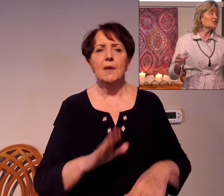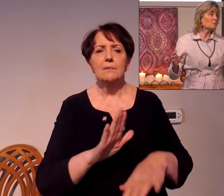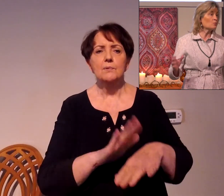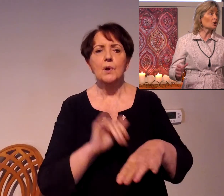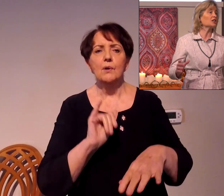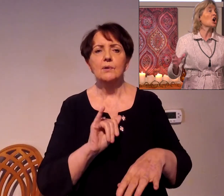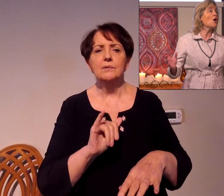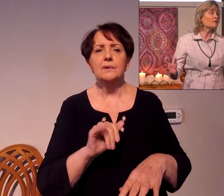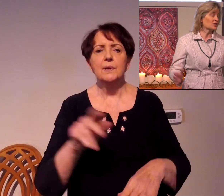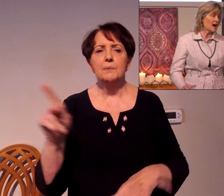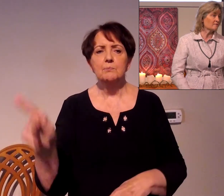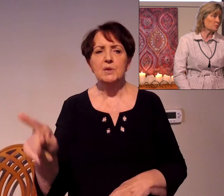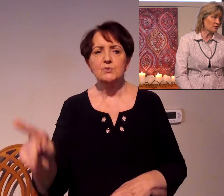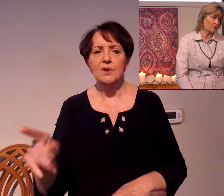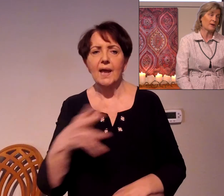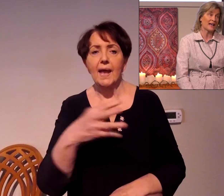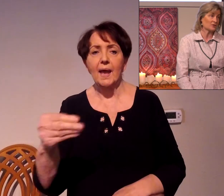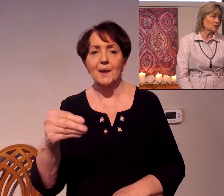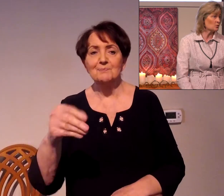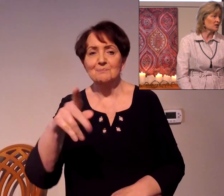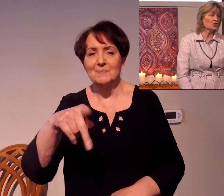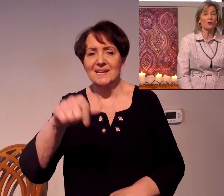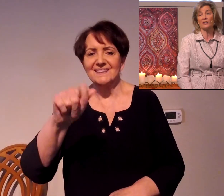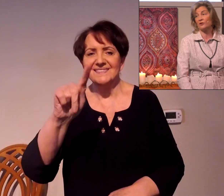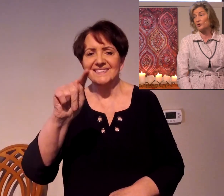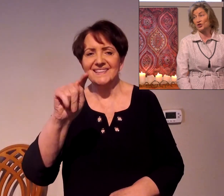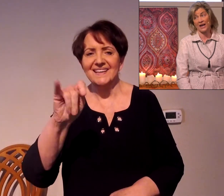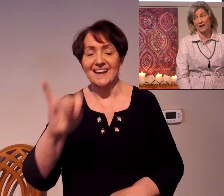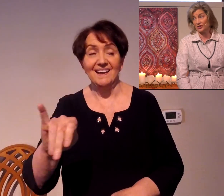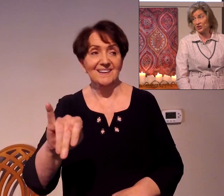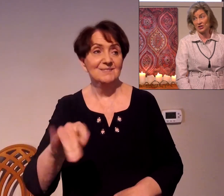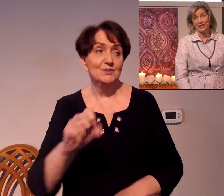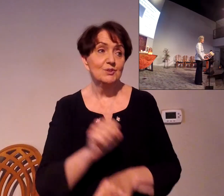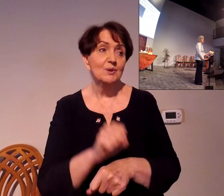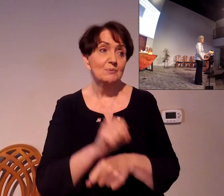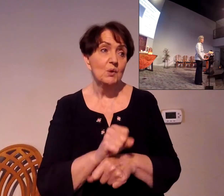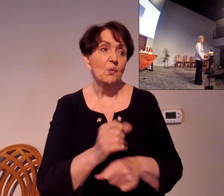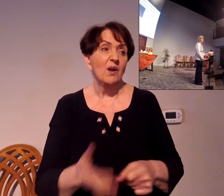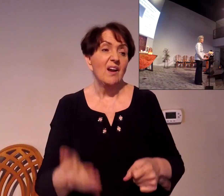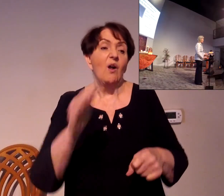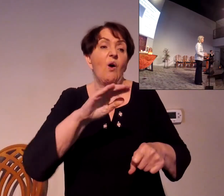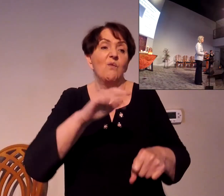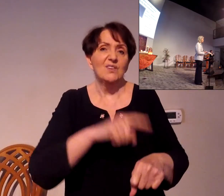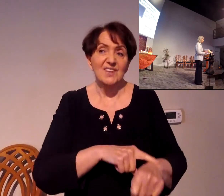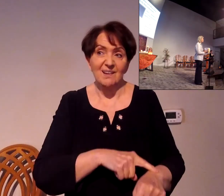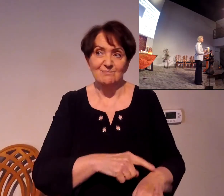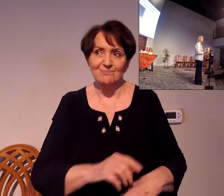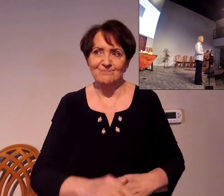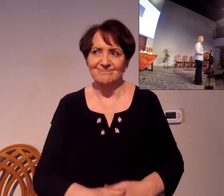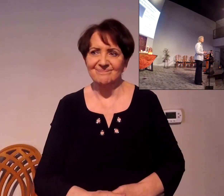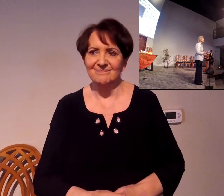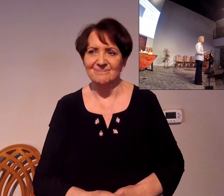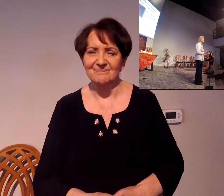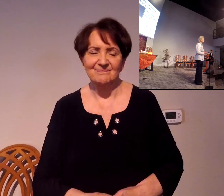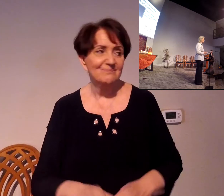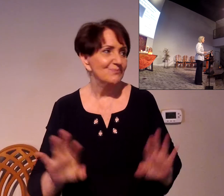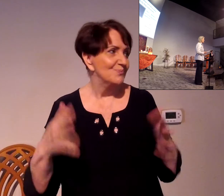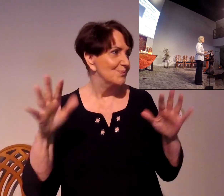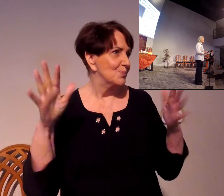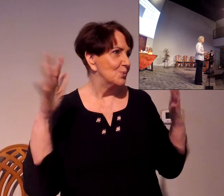Reverend Patty's been working overtime for the past few weeks. Y'all give her a shout out because she's doing great.